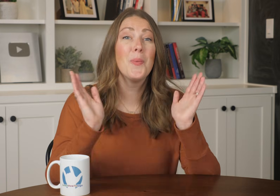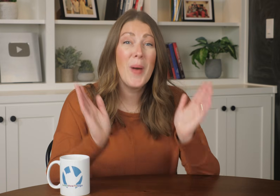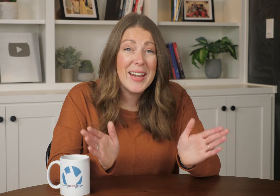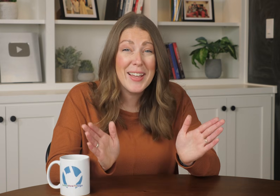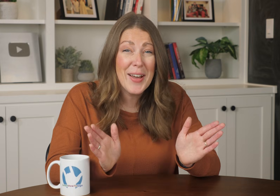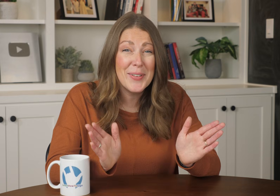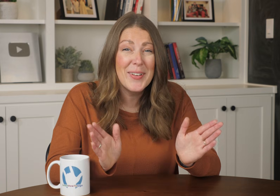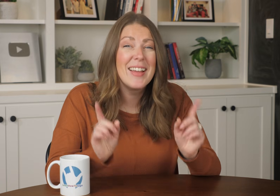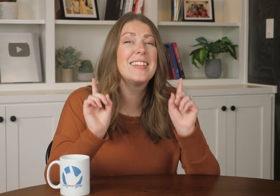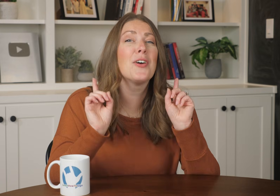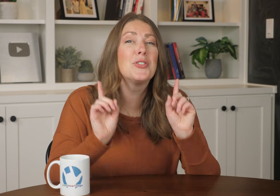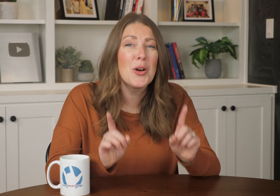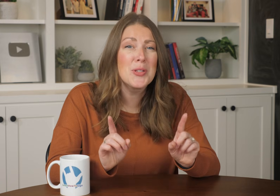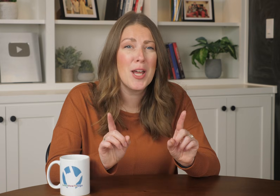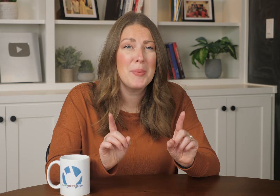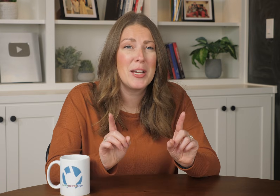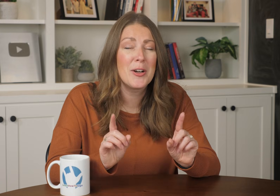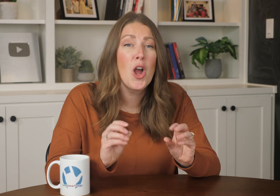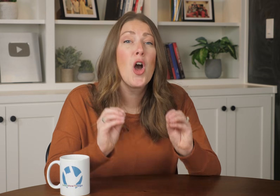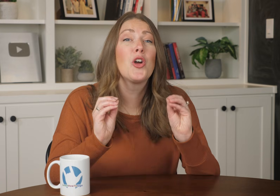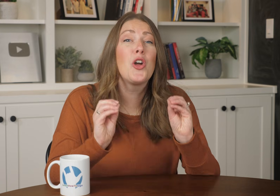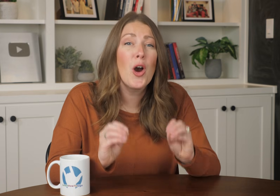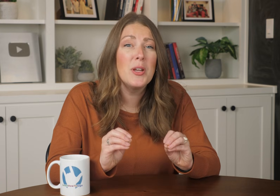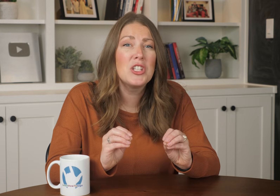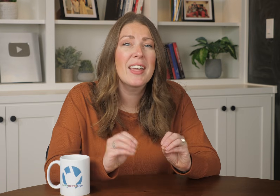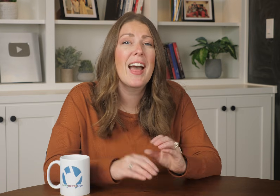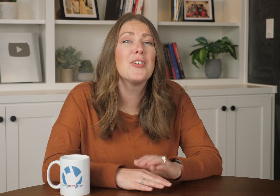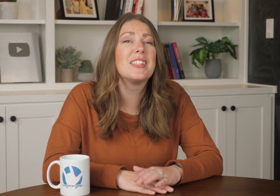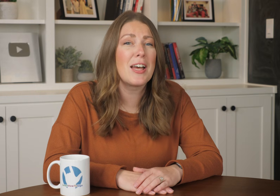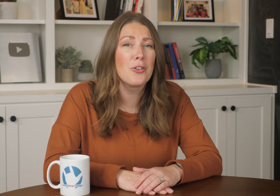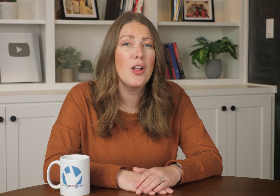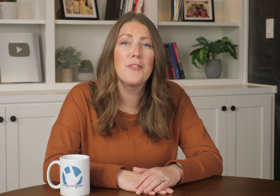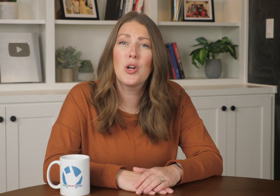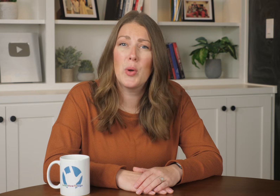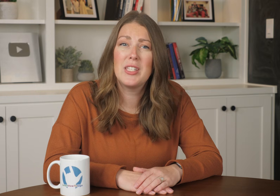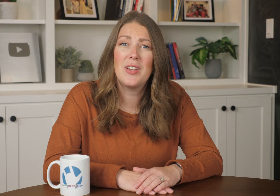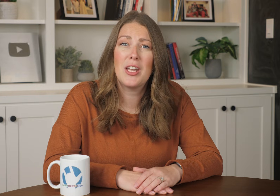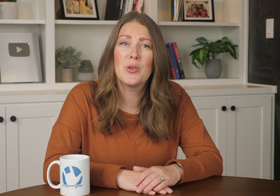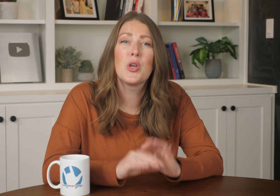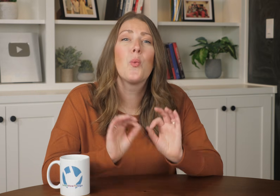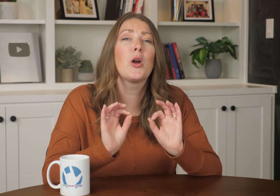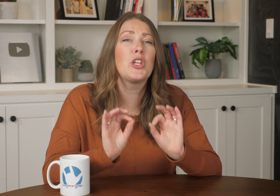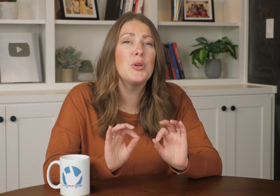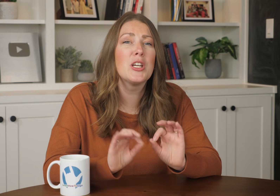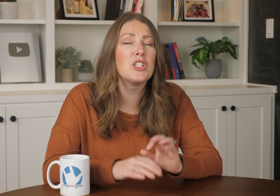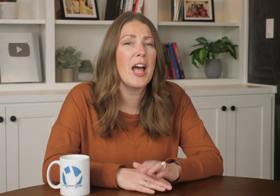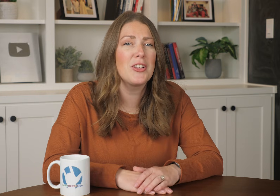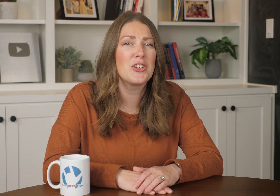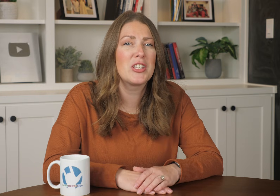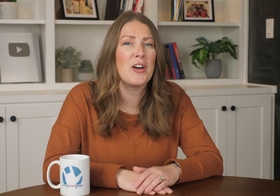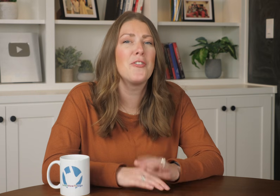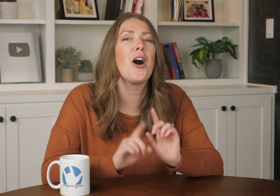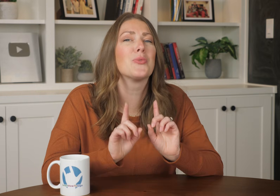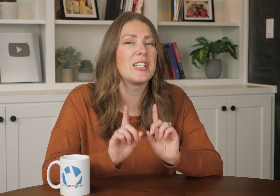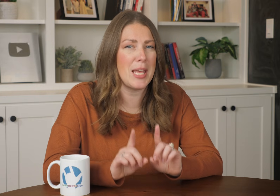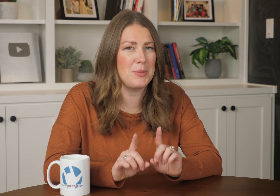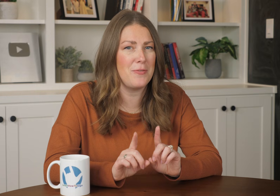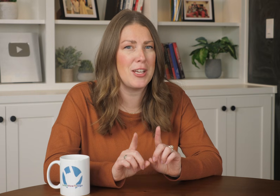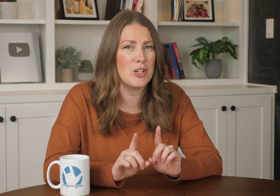Way to go! Now don't stop here. Go and check out several of our quiz videos where you can challenge yourself on receptive